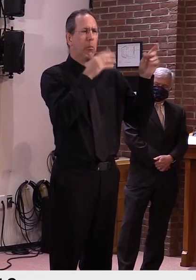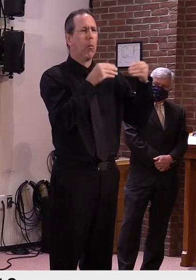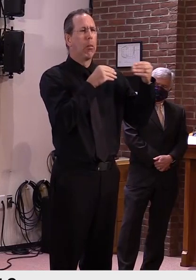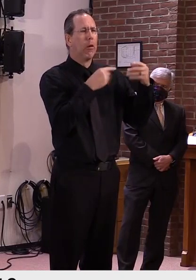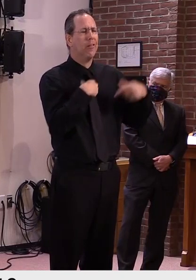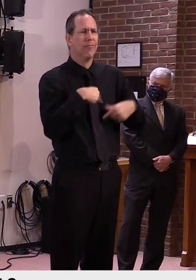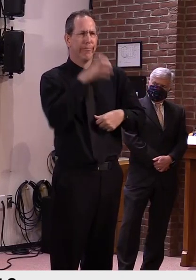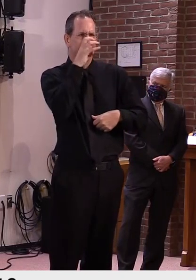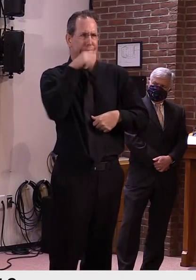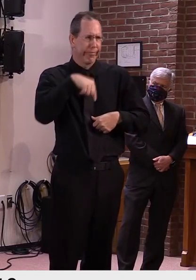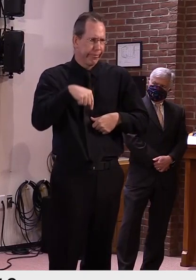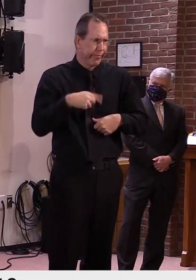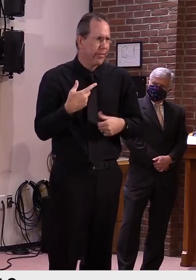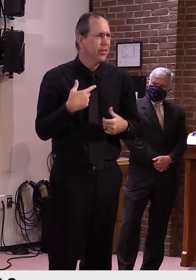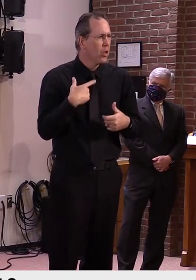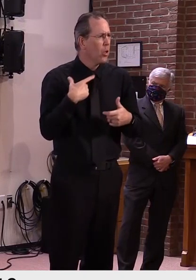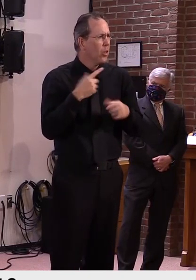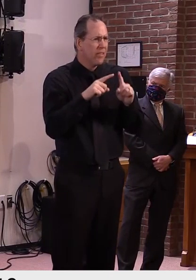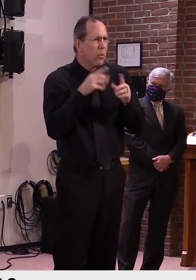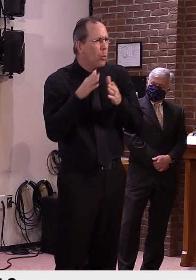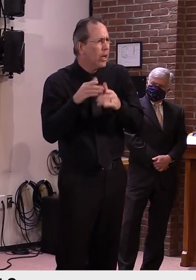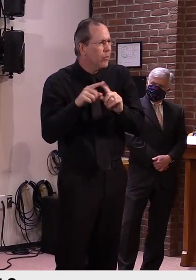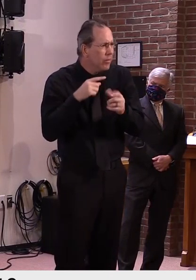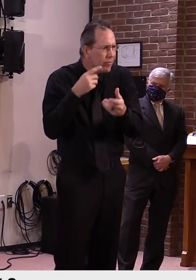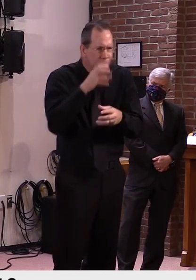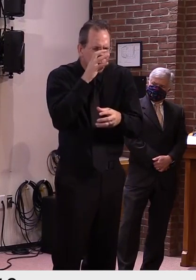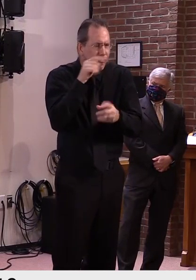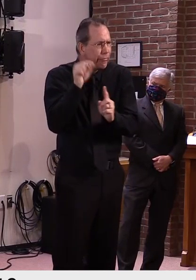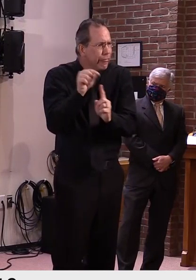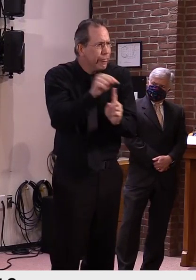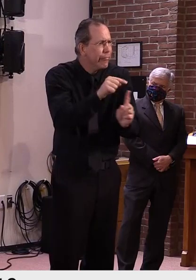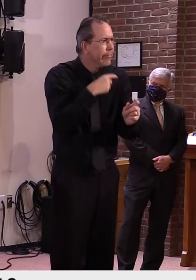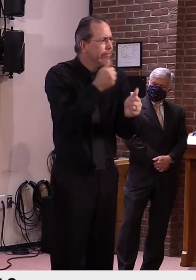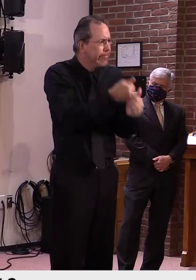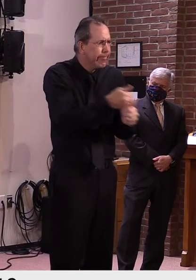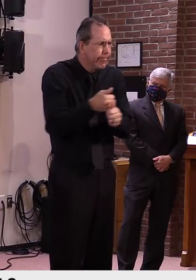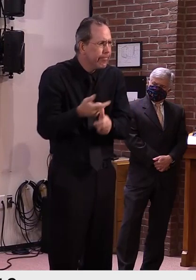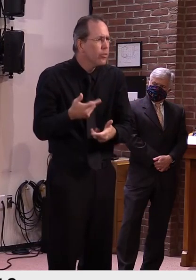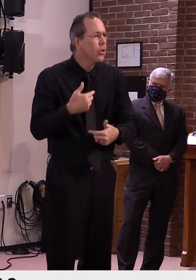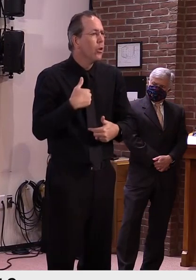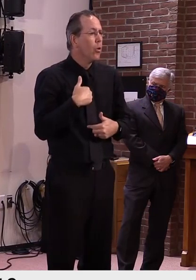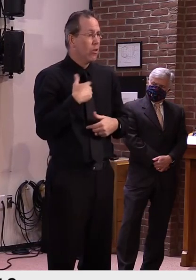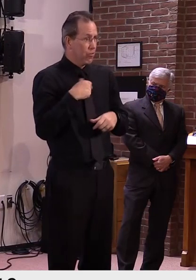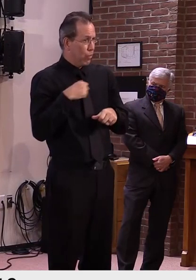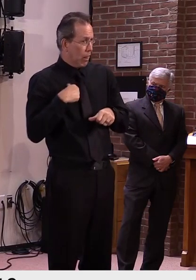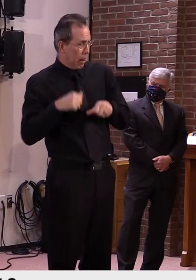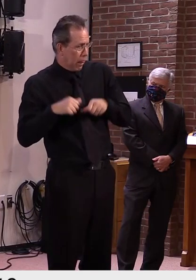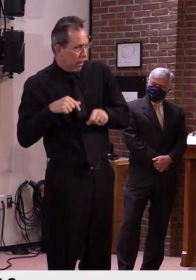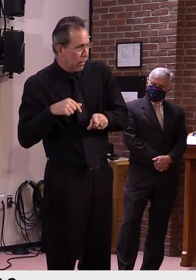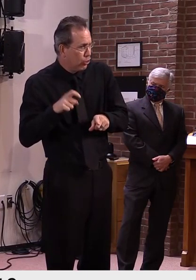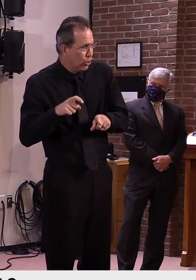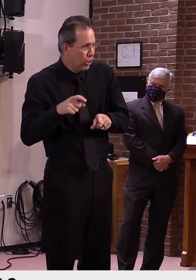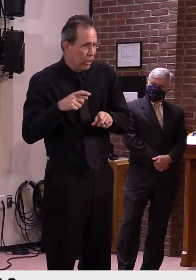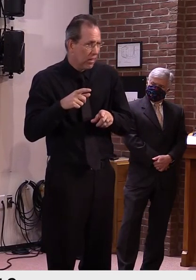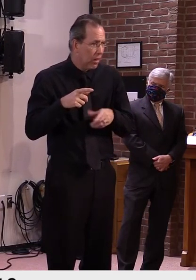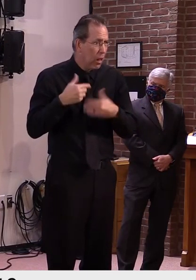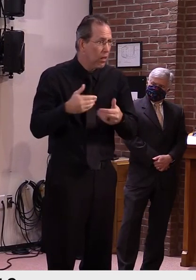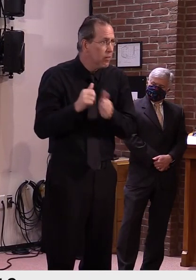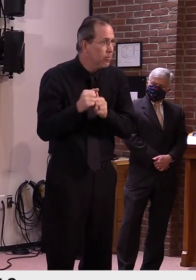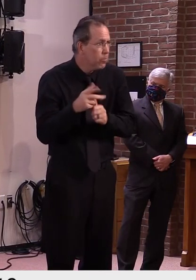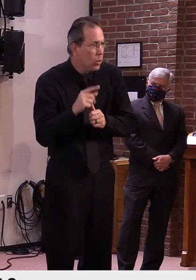Secondary to that was sports, and felt that having this mass to prevent the